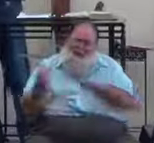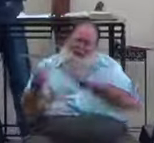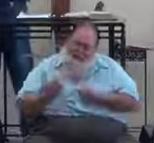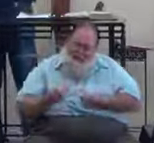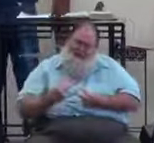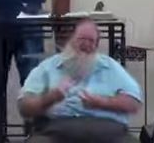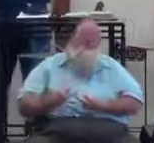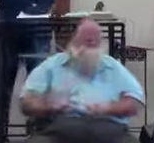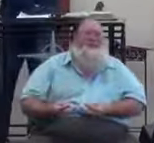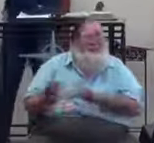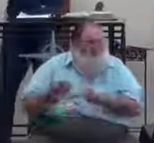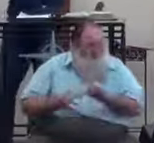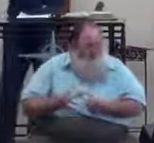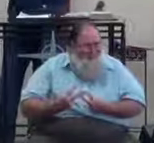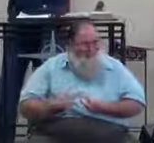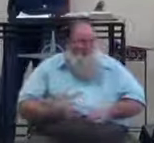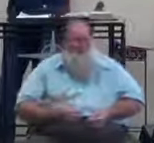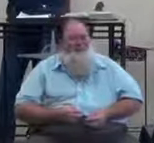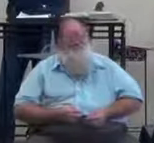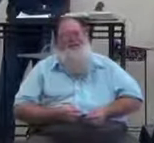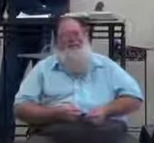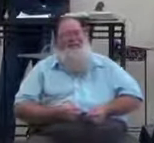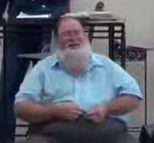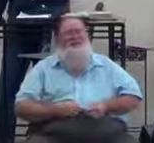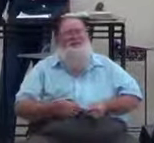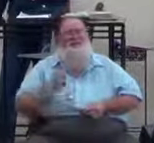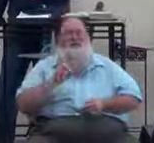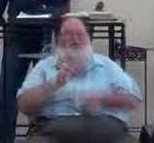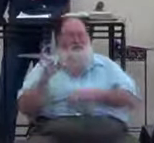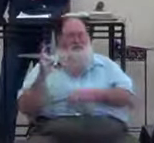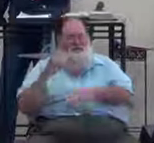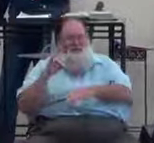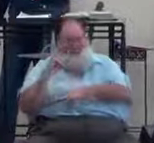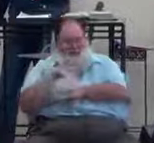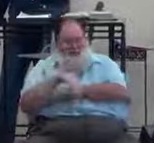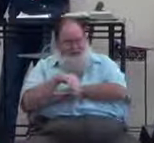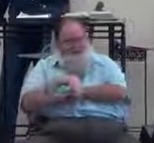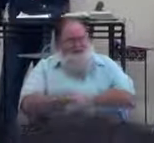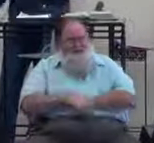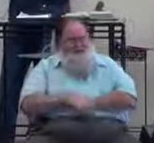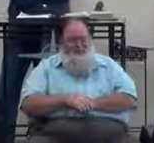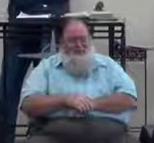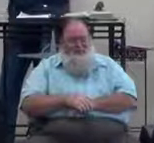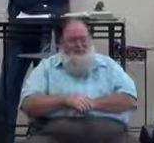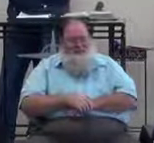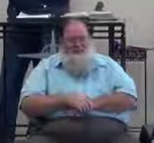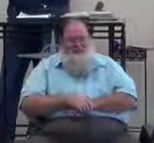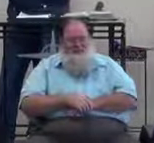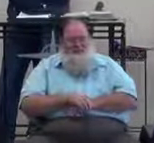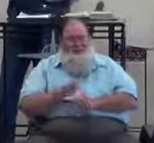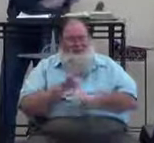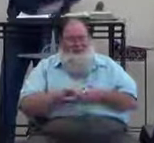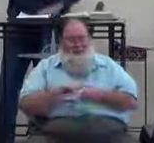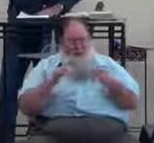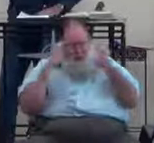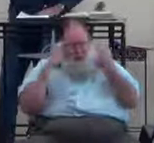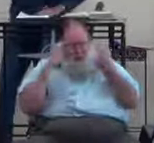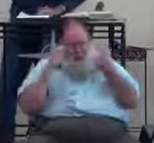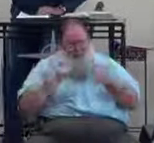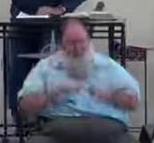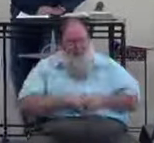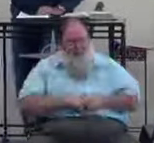people, and there's 7 nights, and it's just going to be cool. It's going